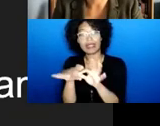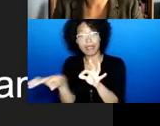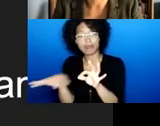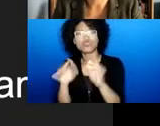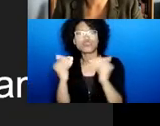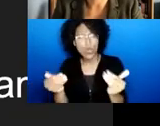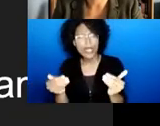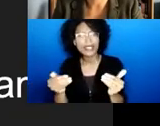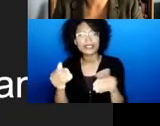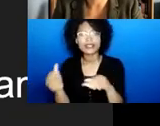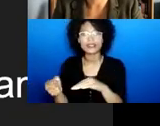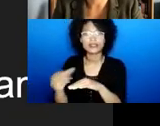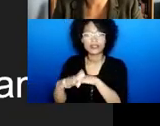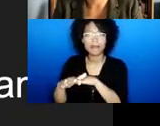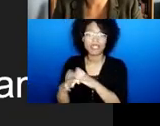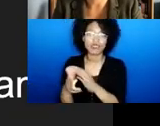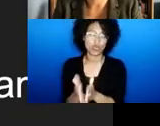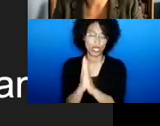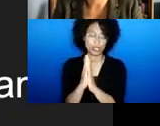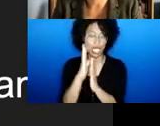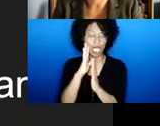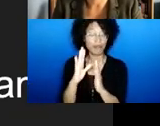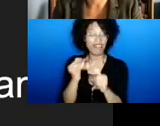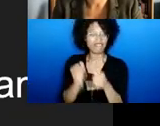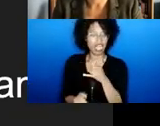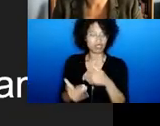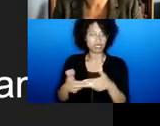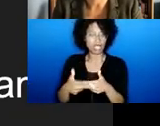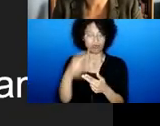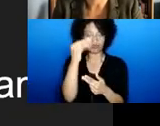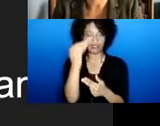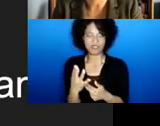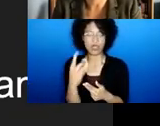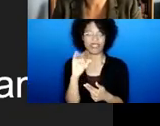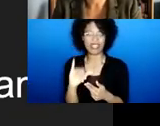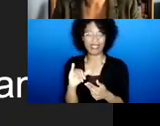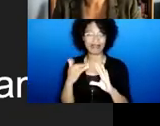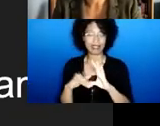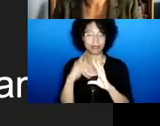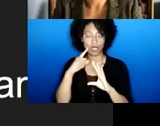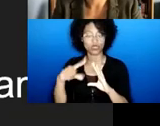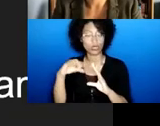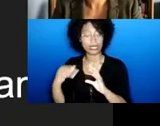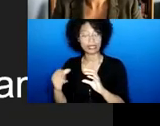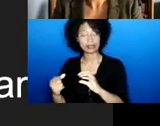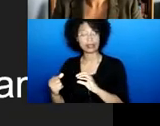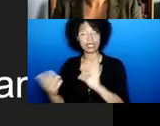request. And on my final slide, I'll give the email address that you can make these requests to.